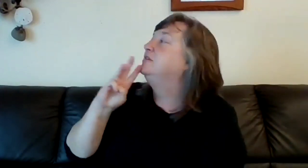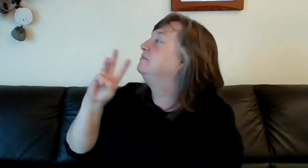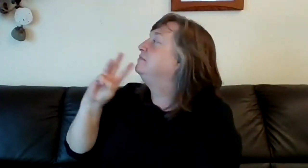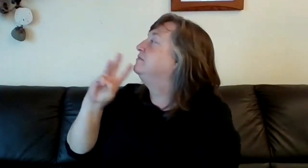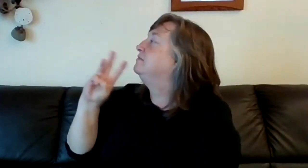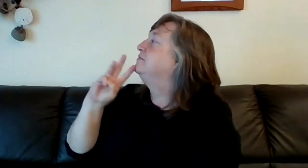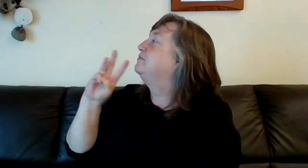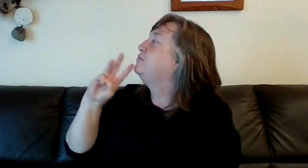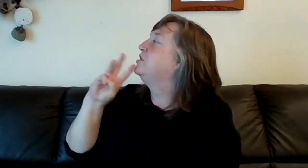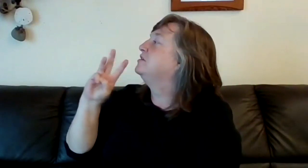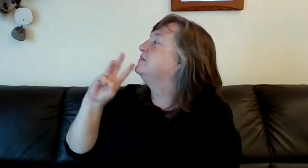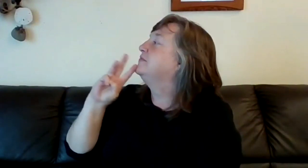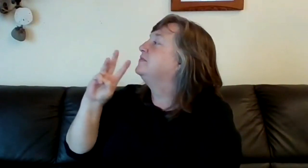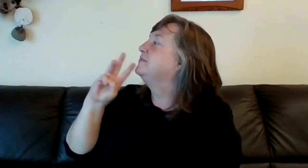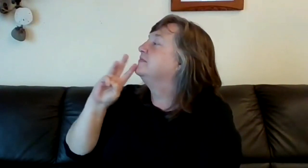chin. Water,